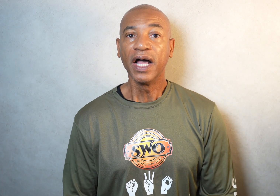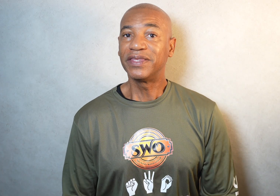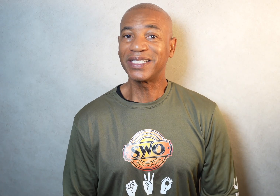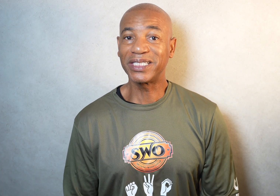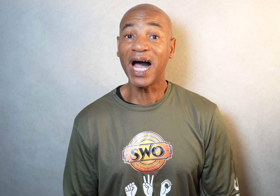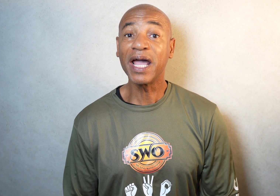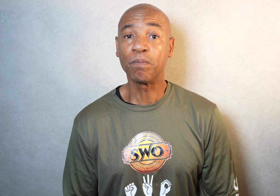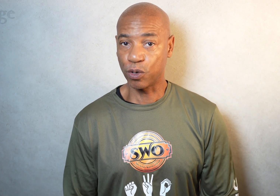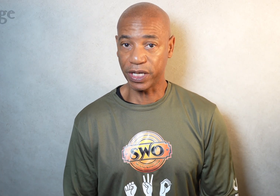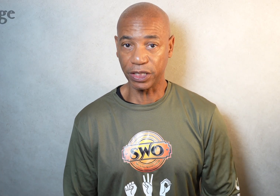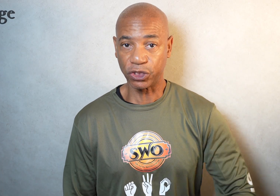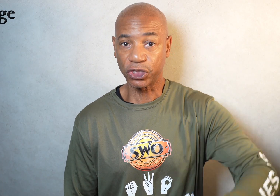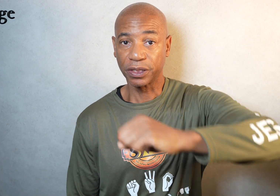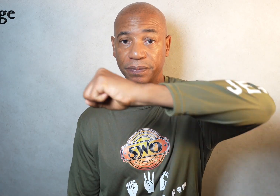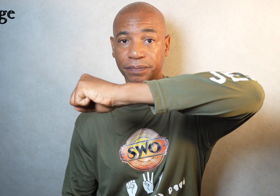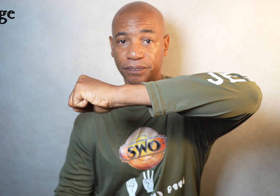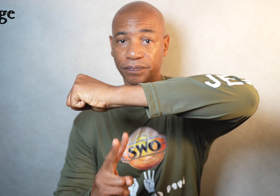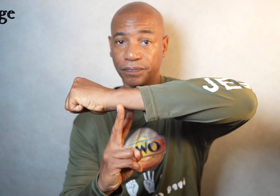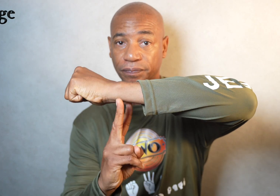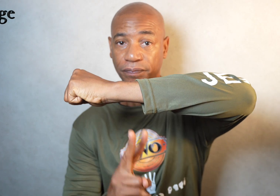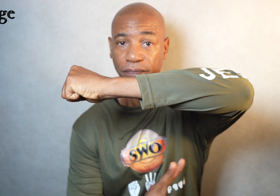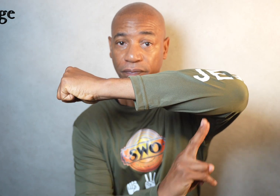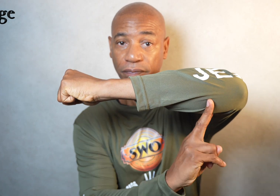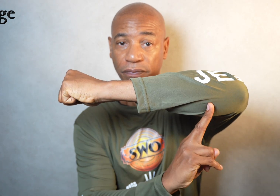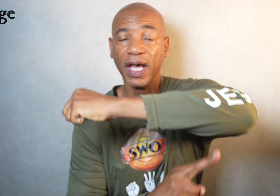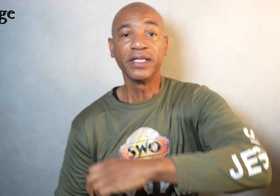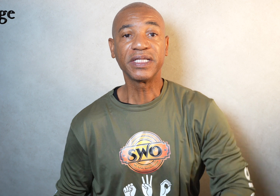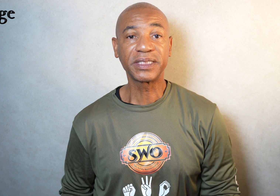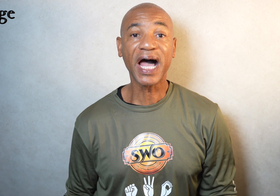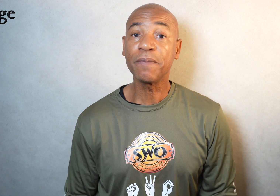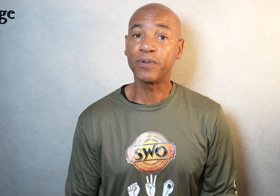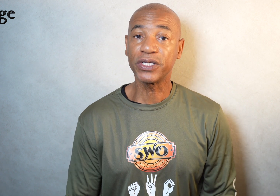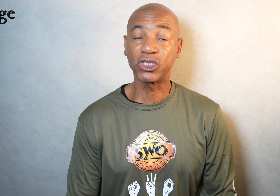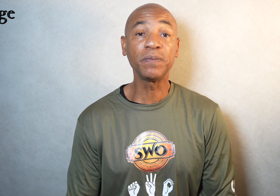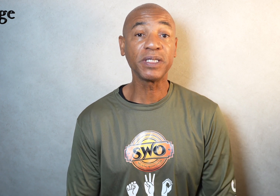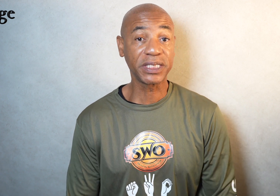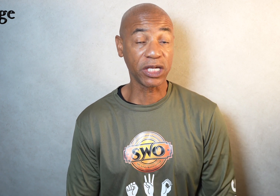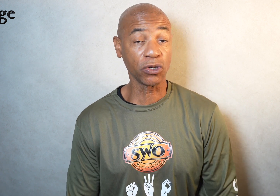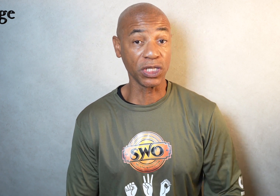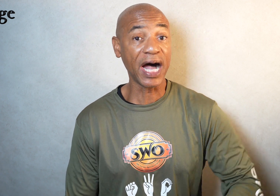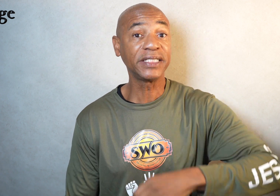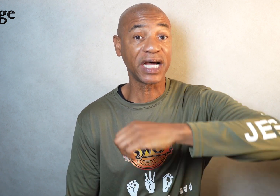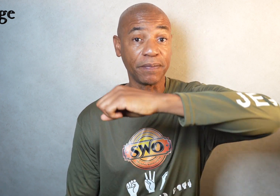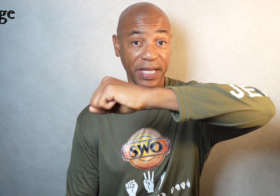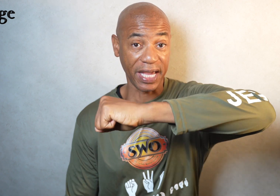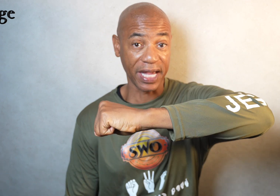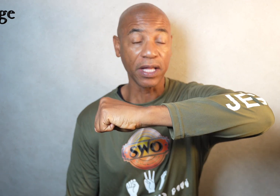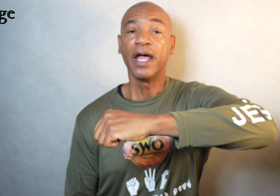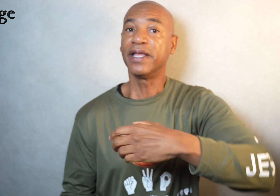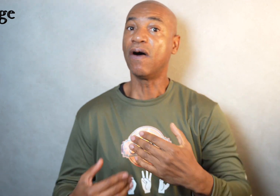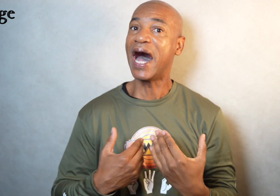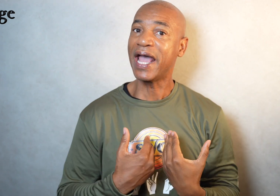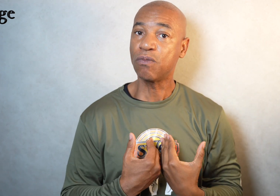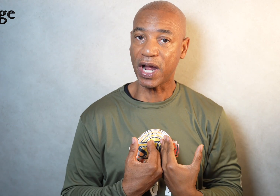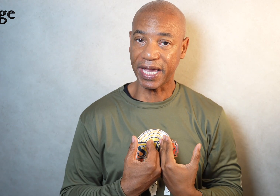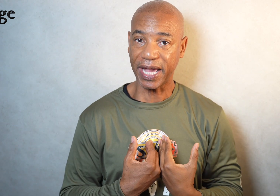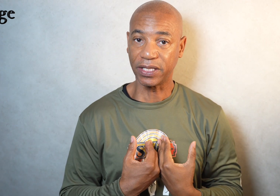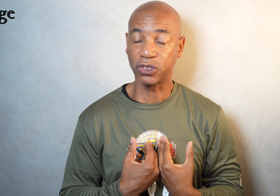The sign bridge. To sign bridge, simply take your non-dominant hand. Now, I am right-handed, so